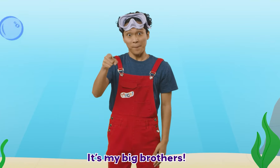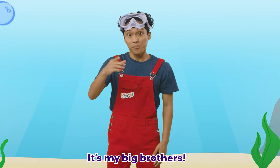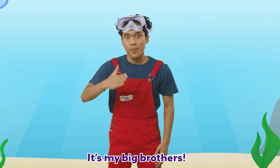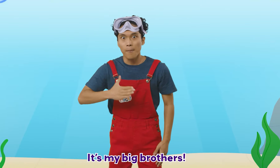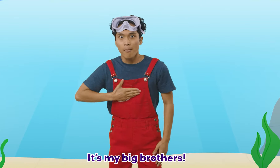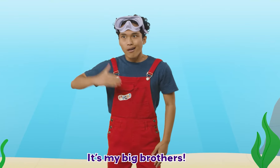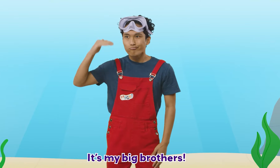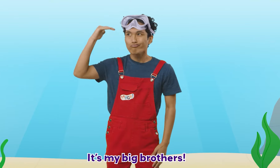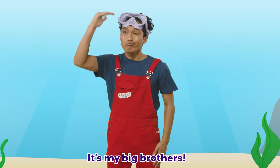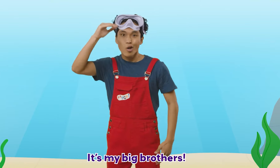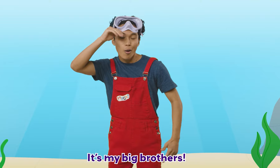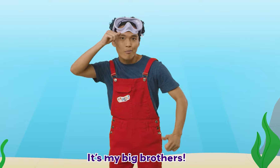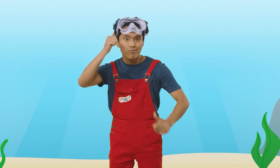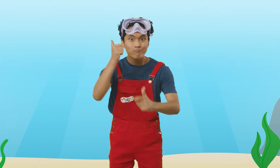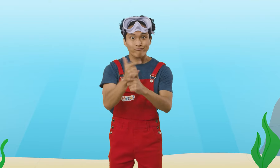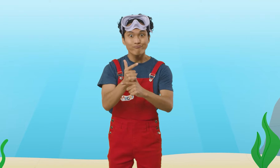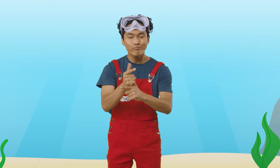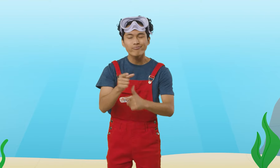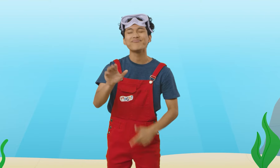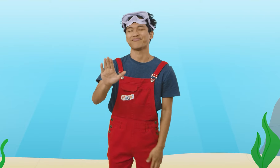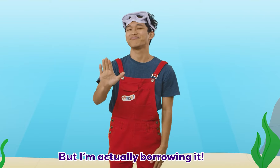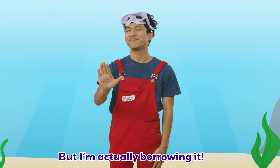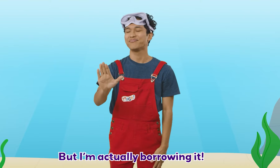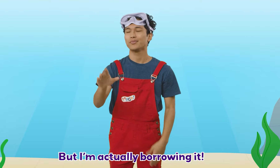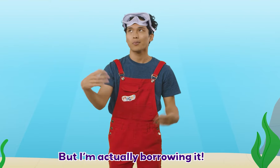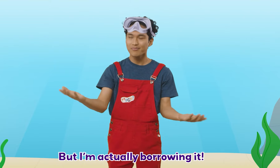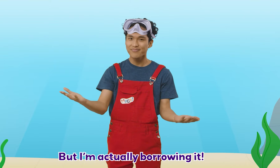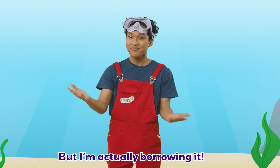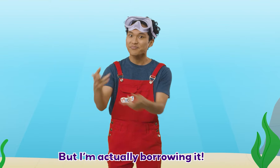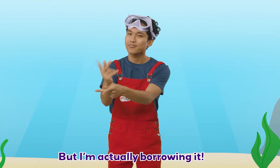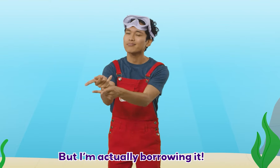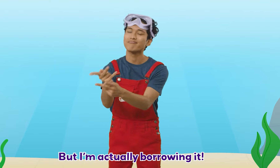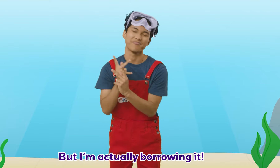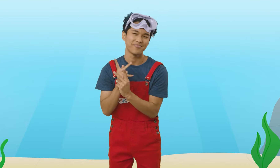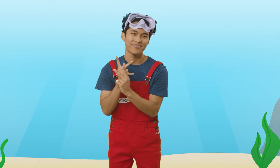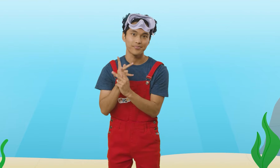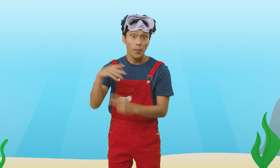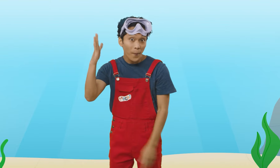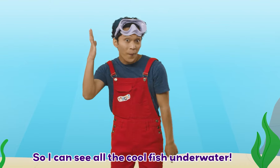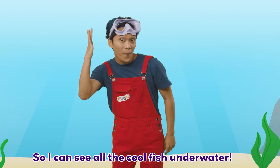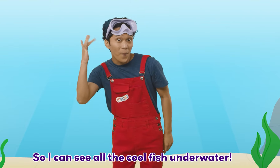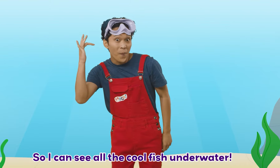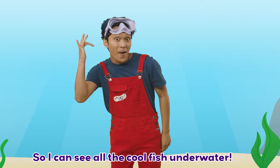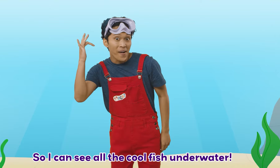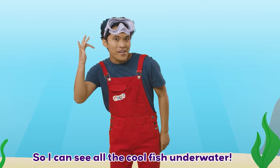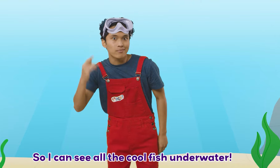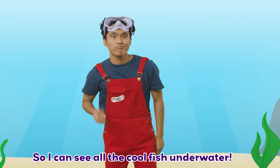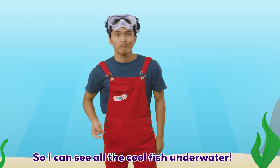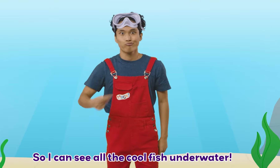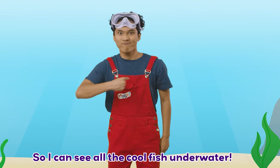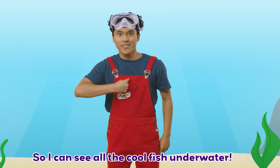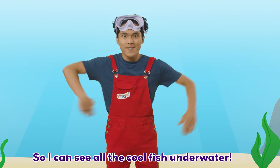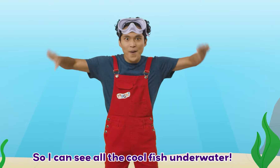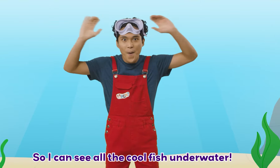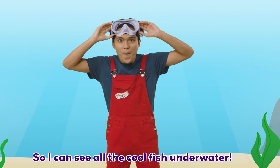It's my big brother's, but I'm actually borrowing it so I can see all the cool